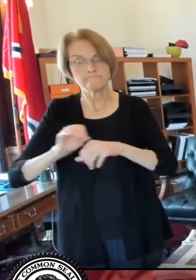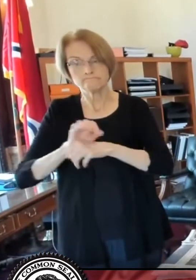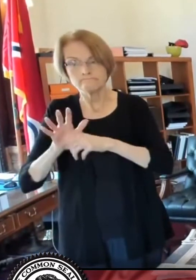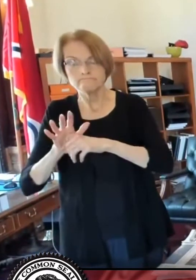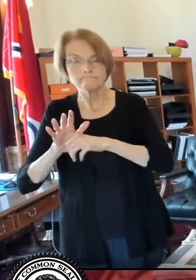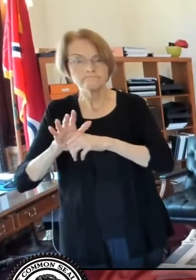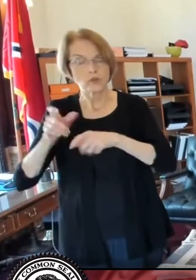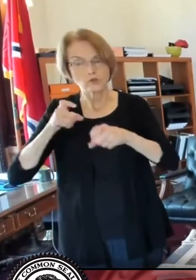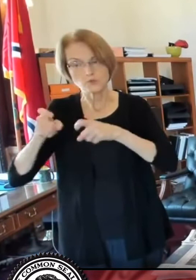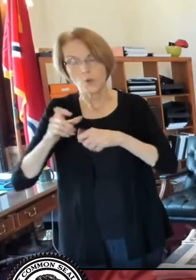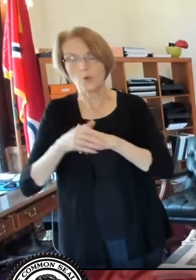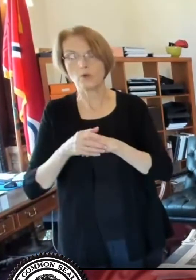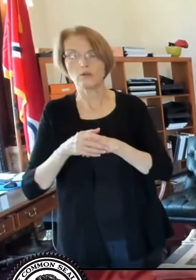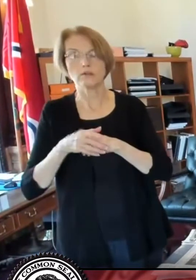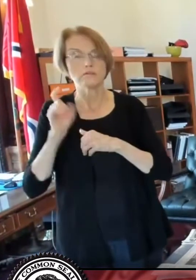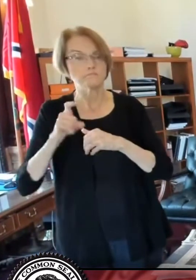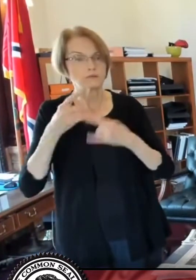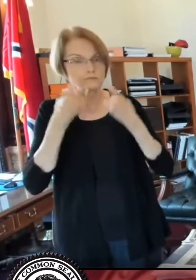social distancing.